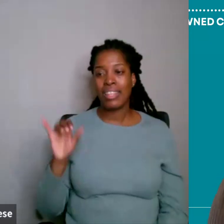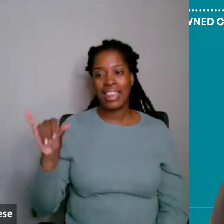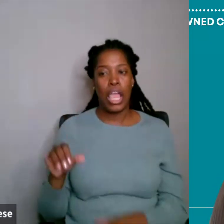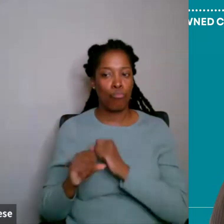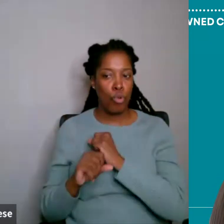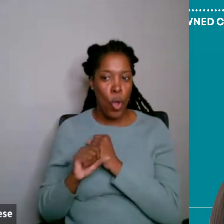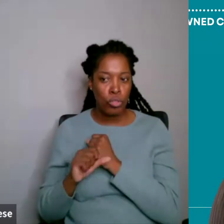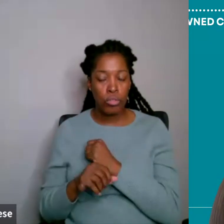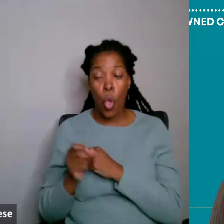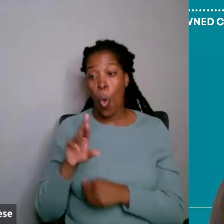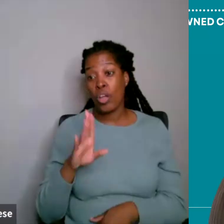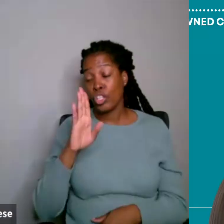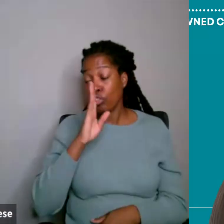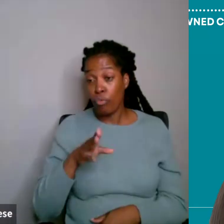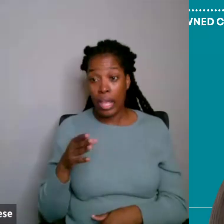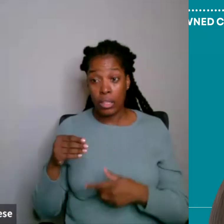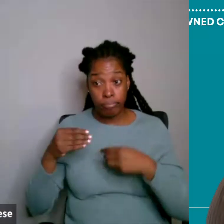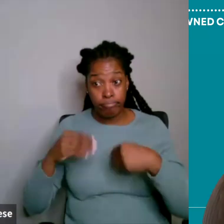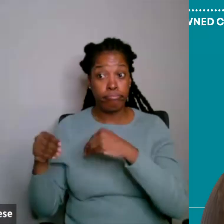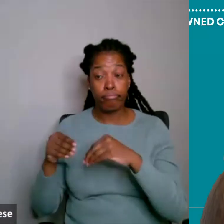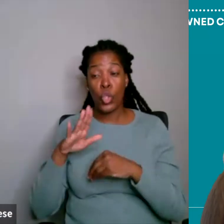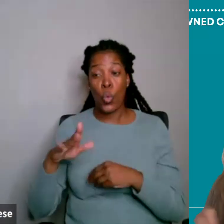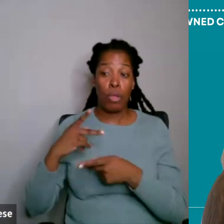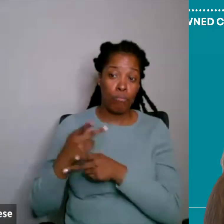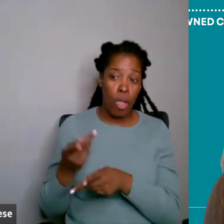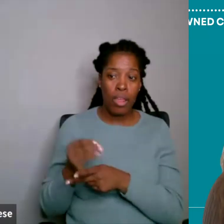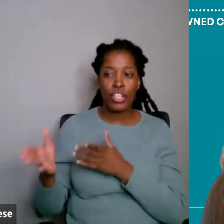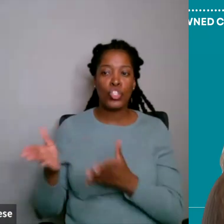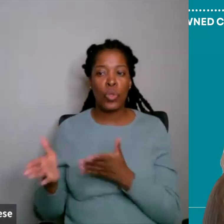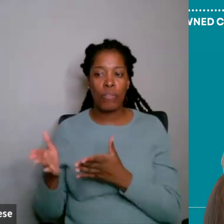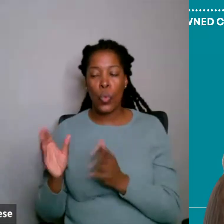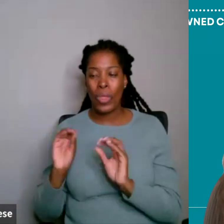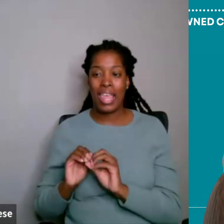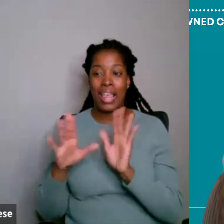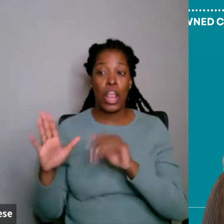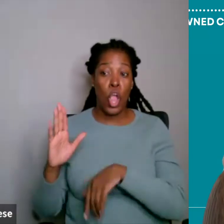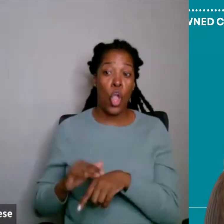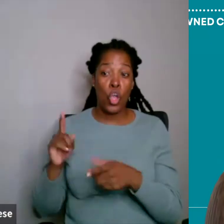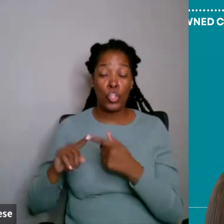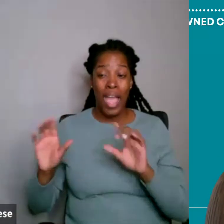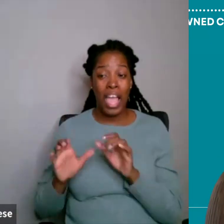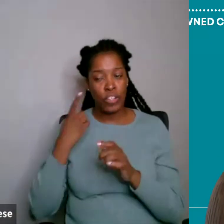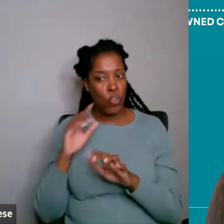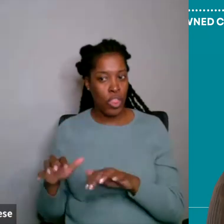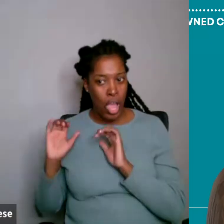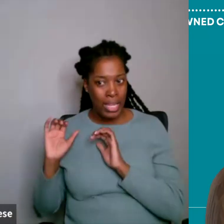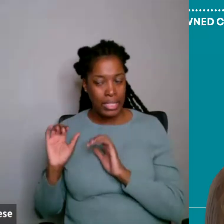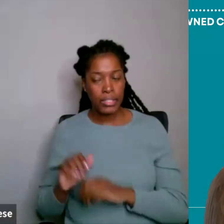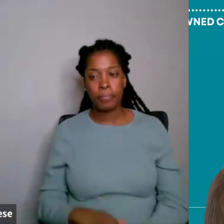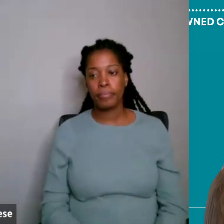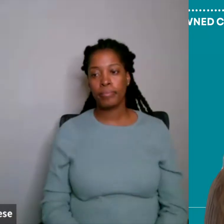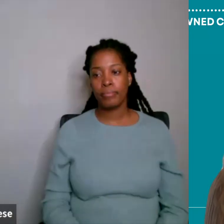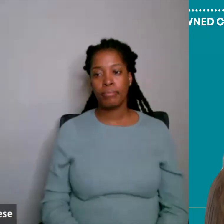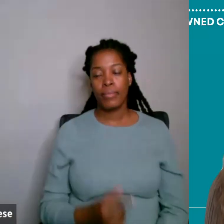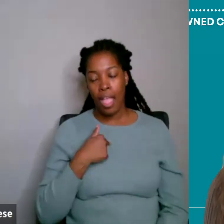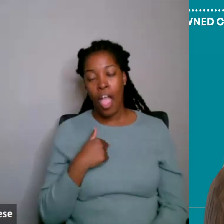or directly promoting of your products and services with a clear call to action for the audience. I often also